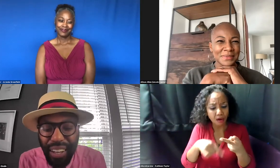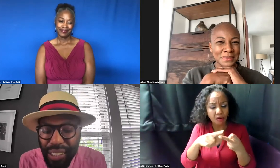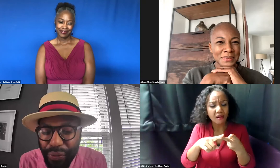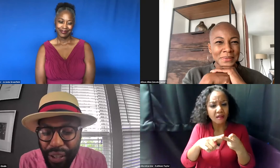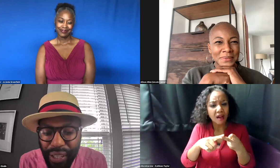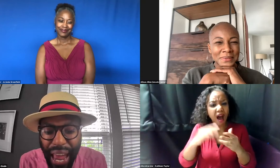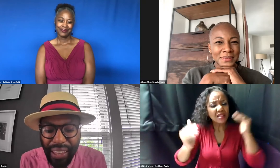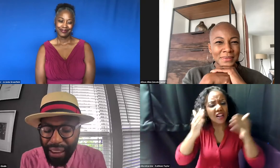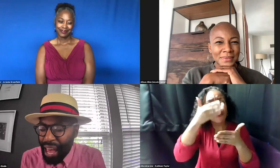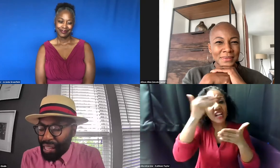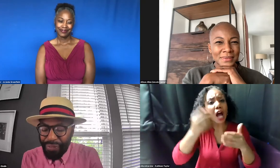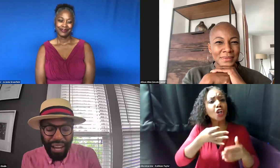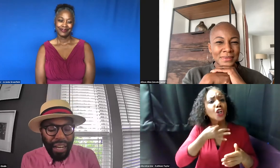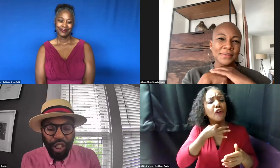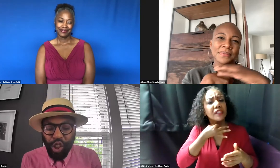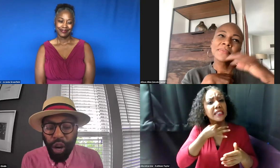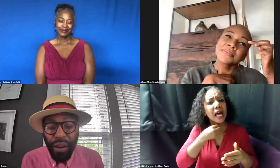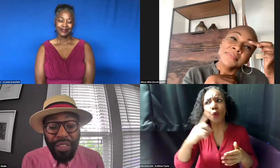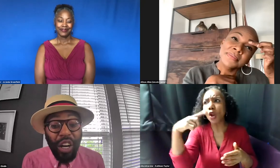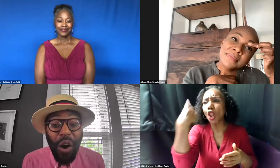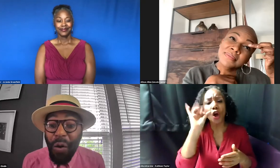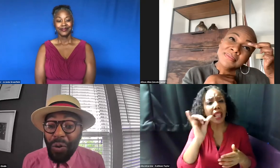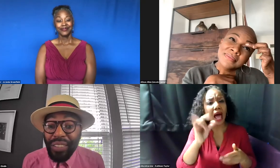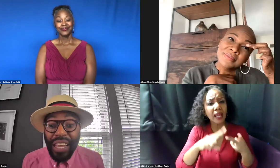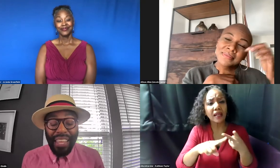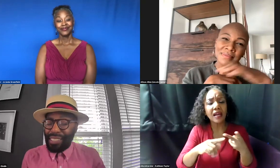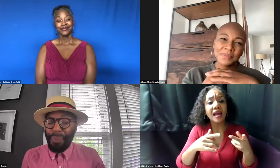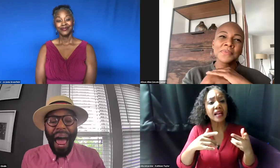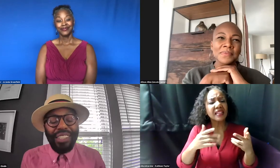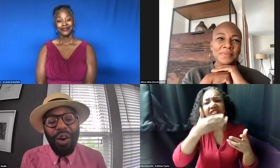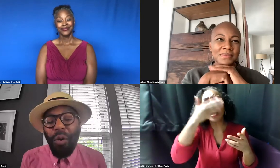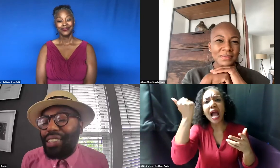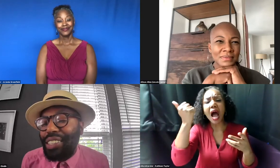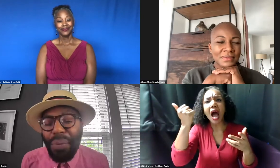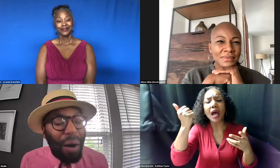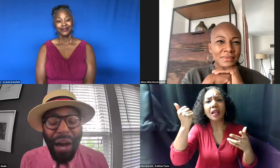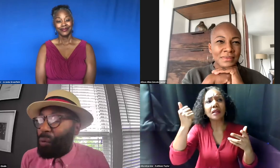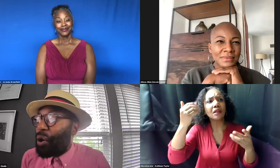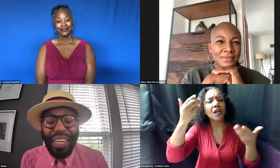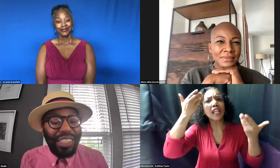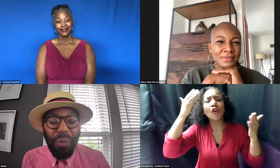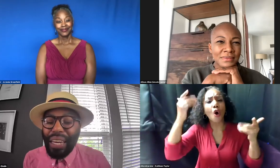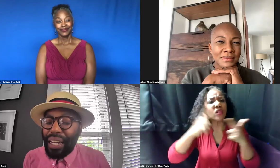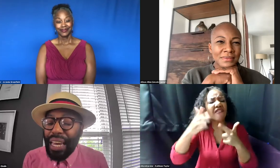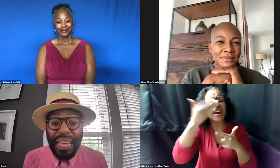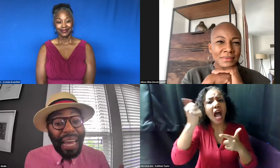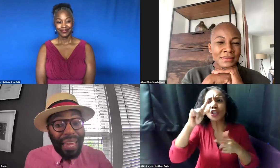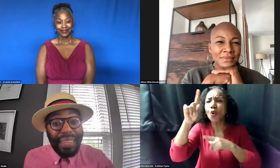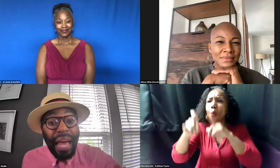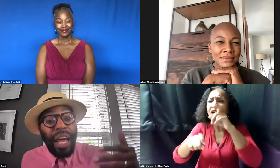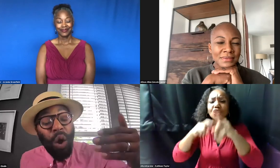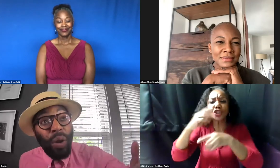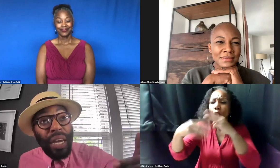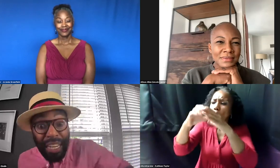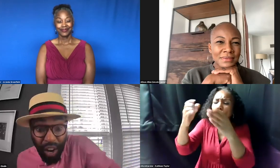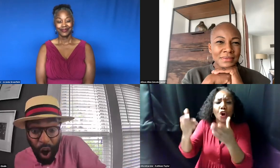curiosity looks and feels like. They've forgotten the joy of the unknown. They stop asking questions about why the world is the way it is. And I think